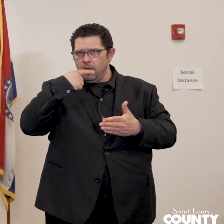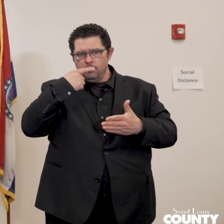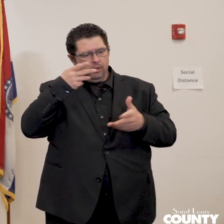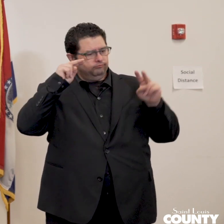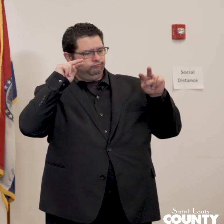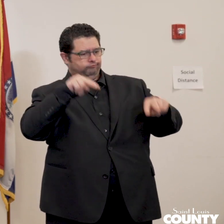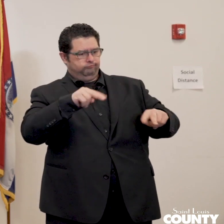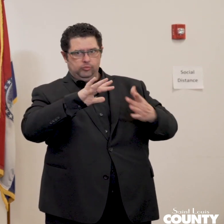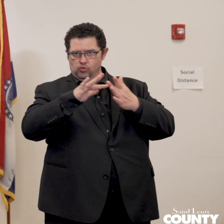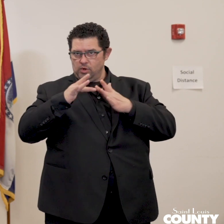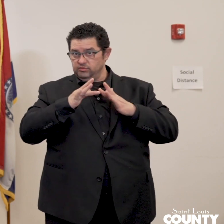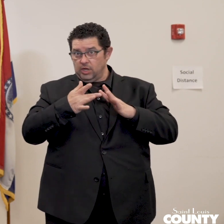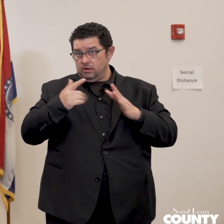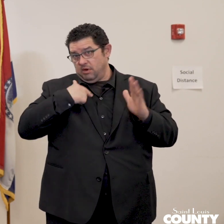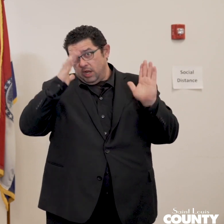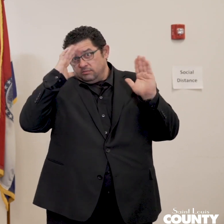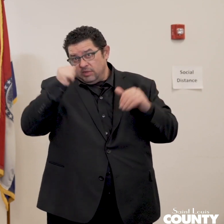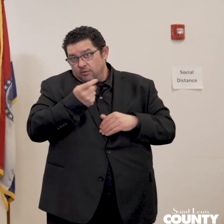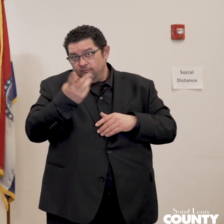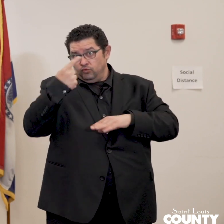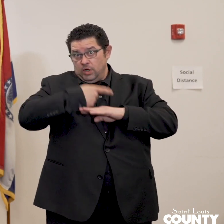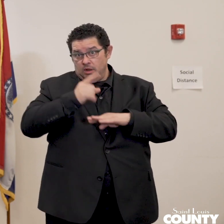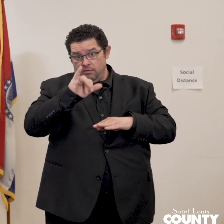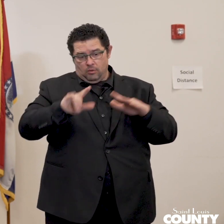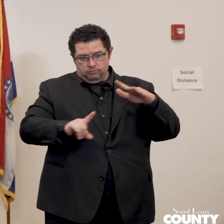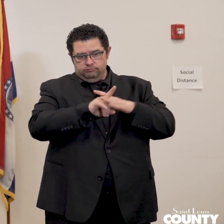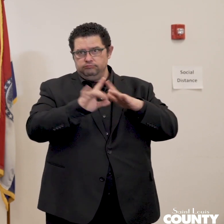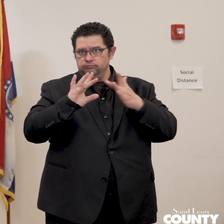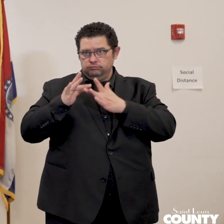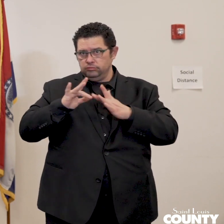And I expect that to be up within a few days.